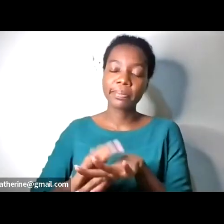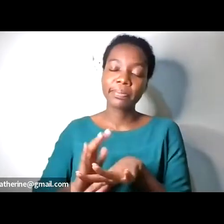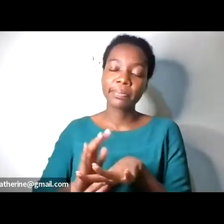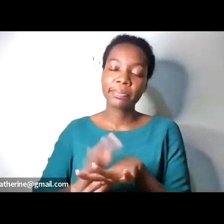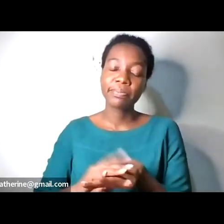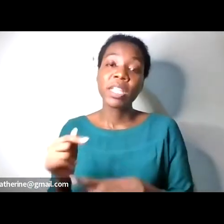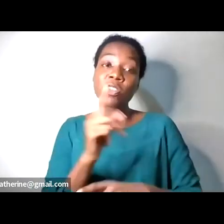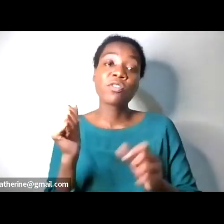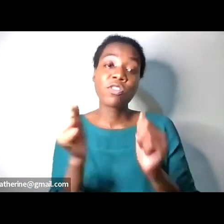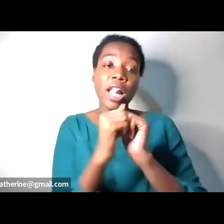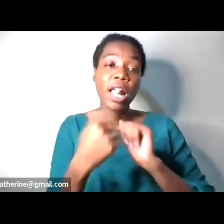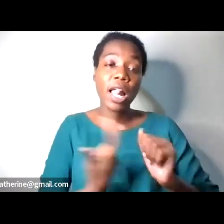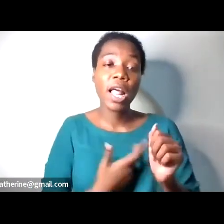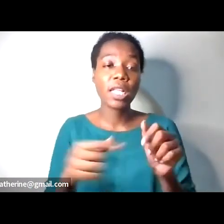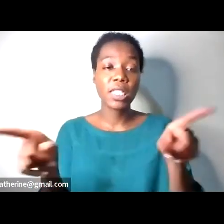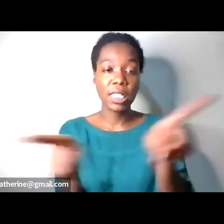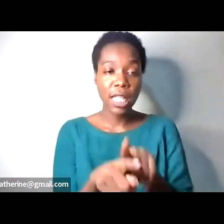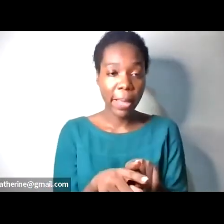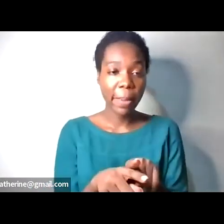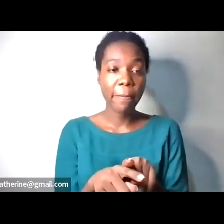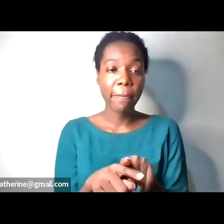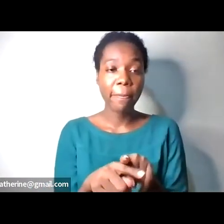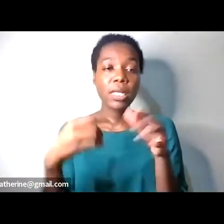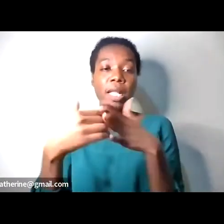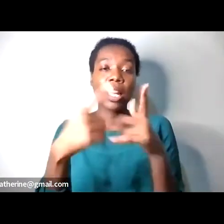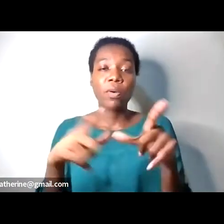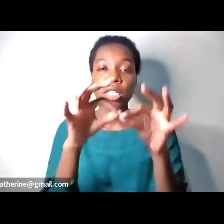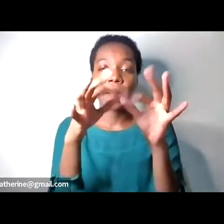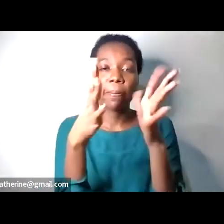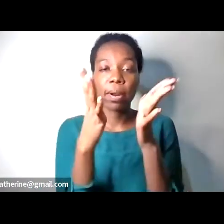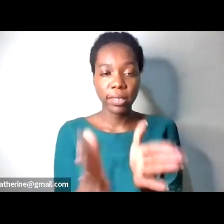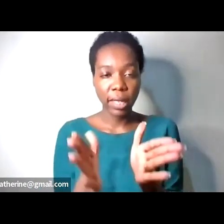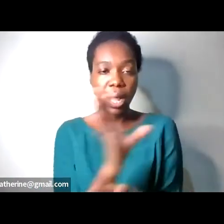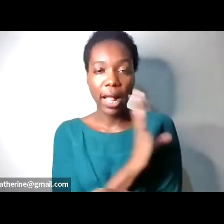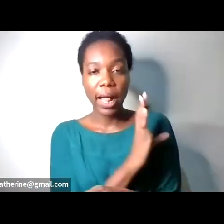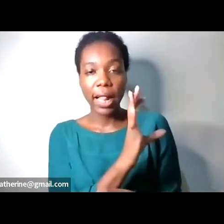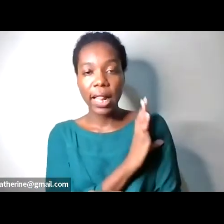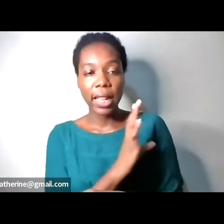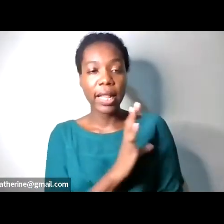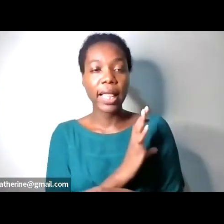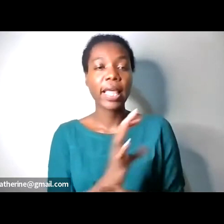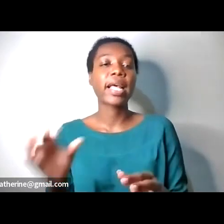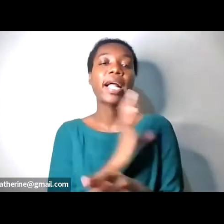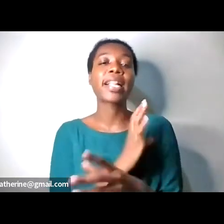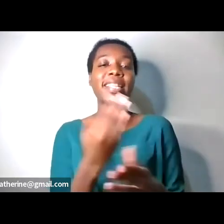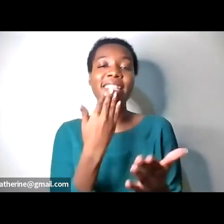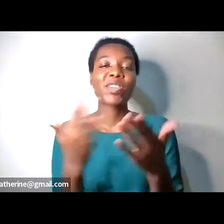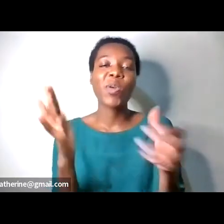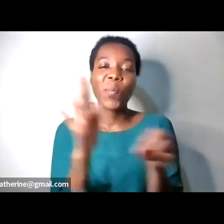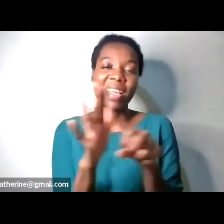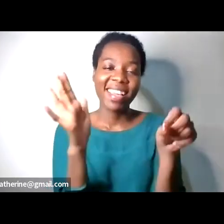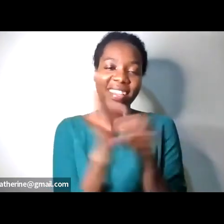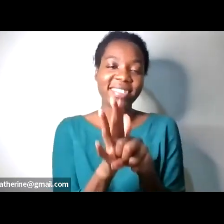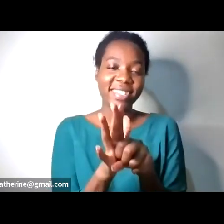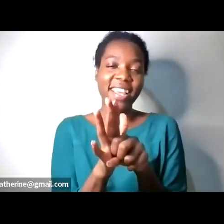tonight is also my co-host, who is our sign language interpreter, Madam Catherine Sidandi. Catherine Sidandi, thank you so much.